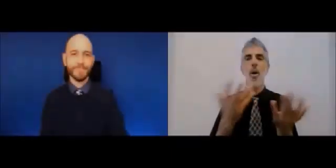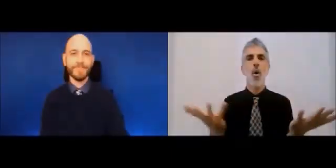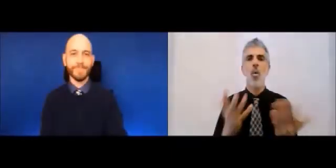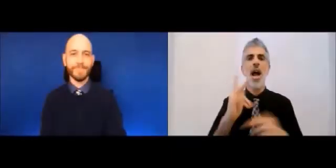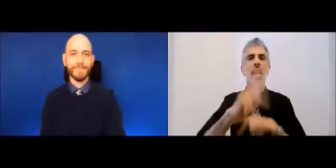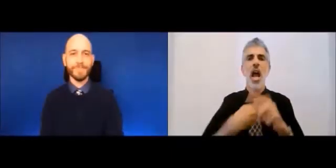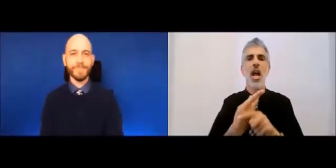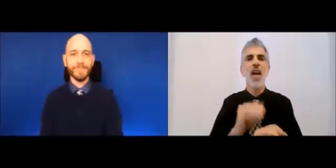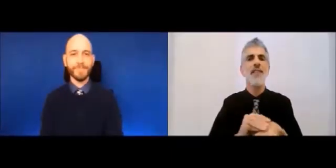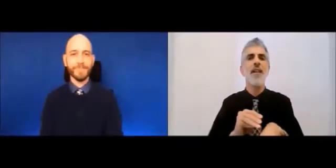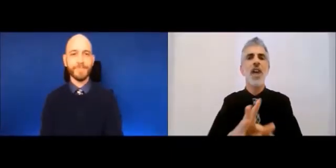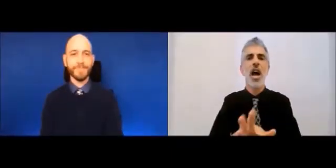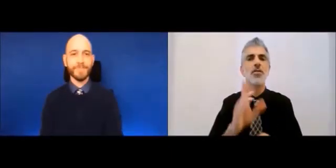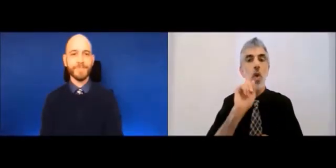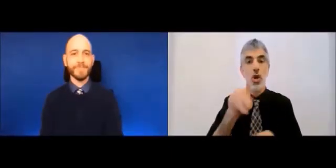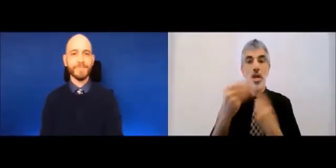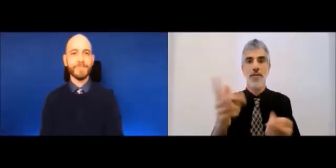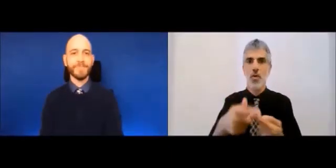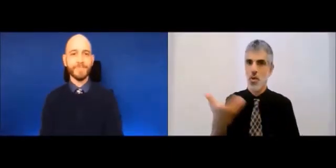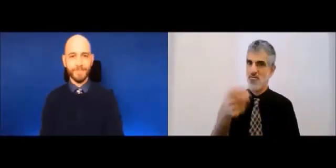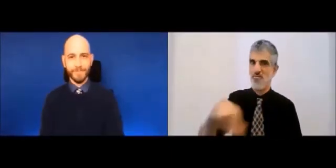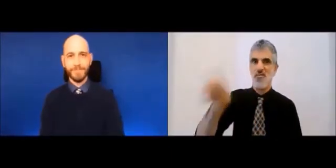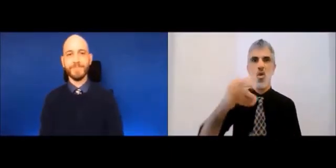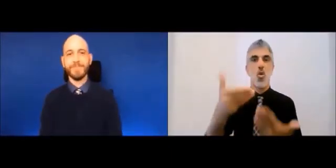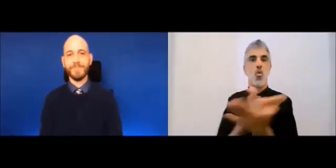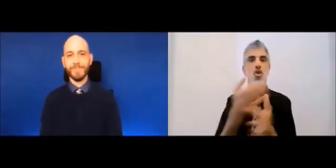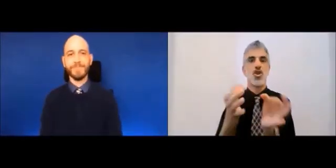What advice can you give to new interpreters?